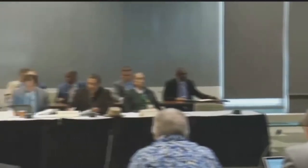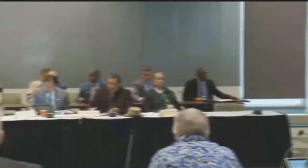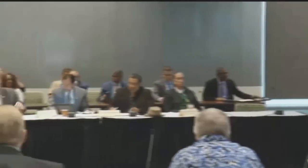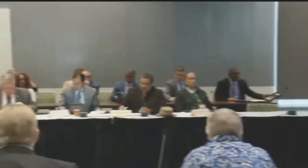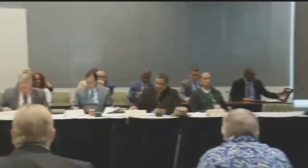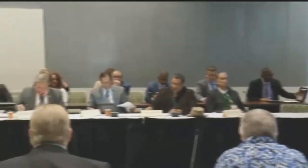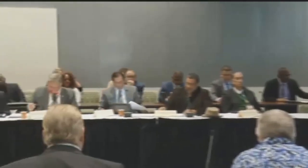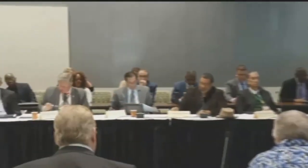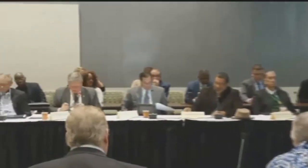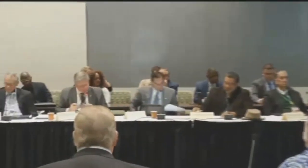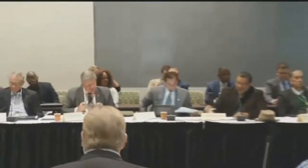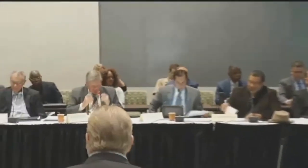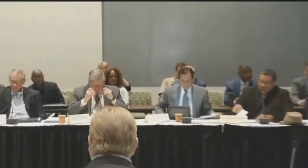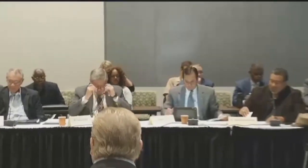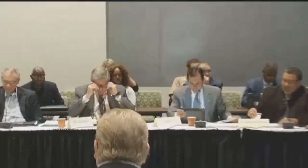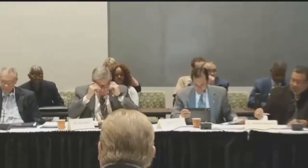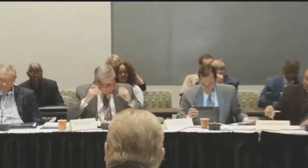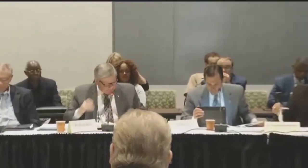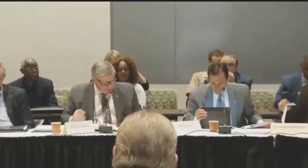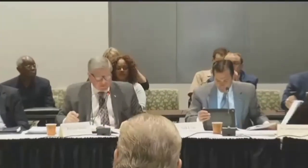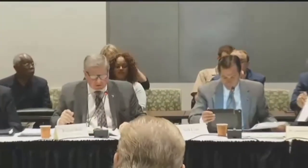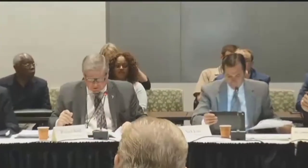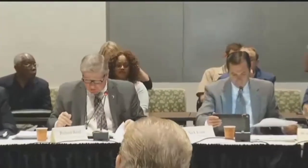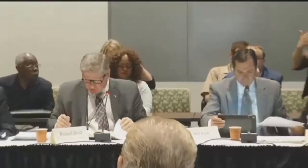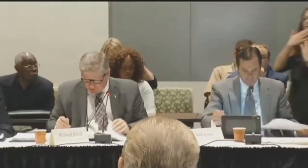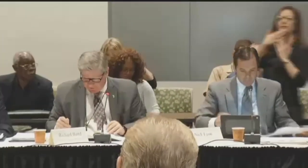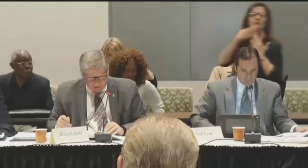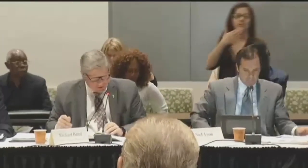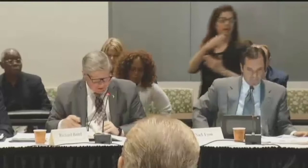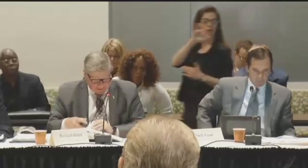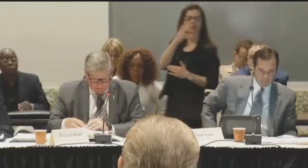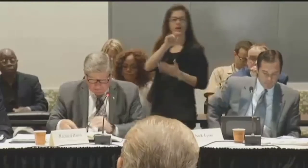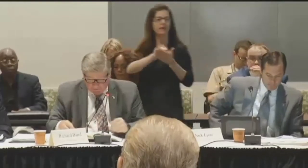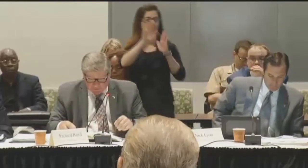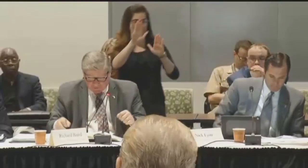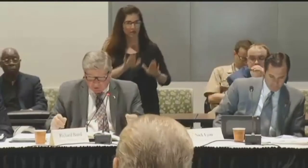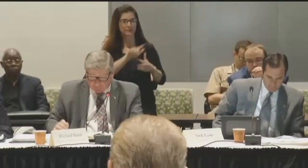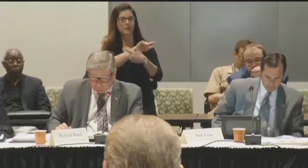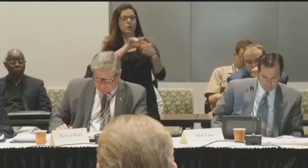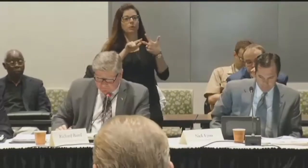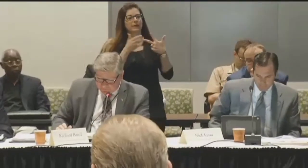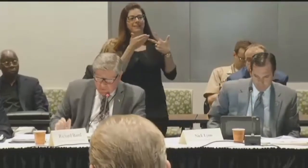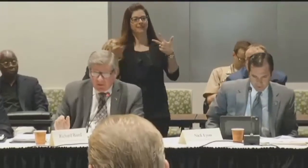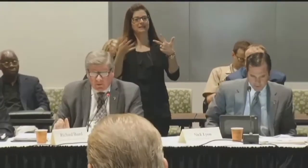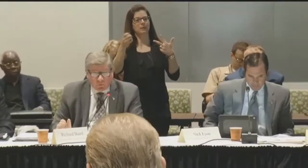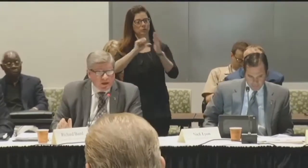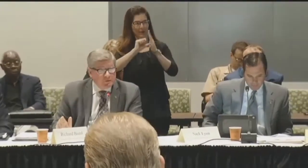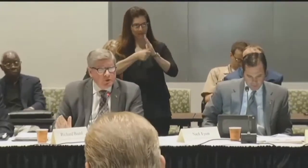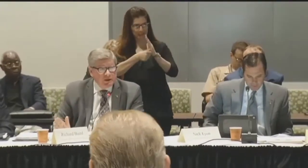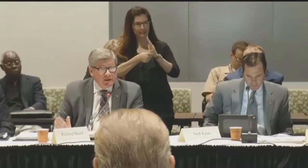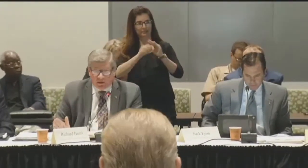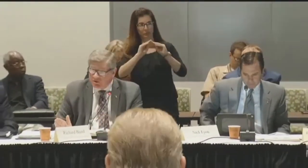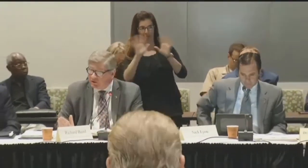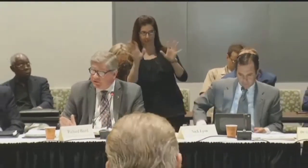three points that I would like to underscore and provide some additional clarification on. First of all, why